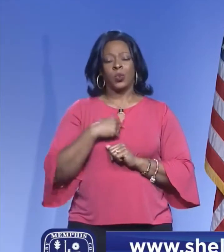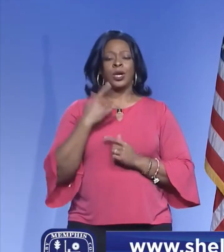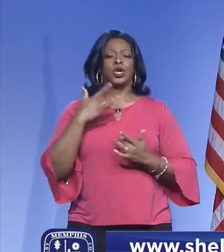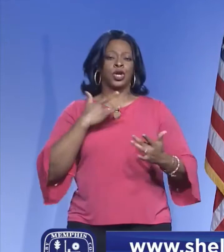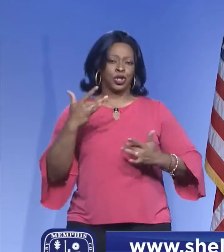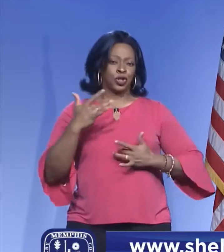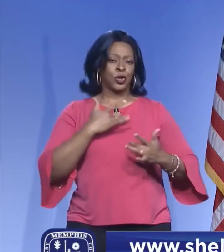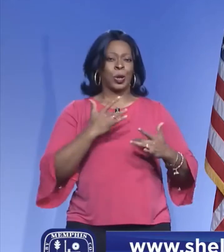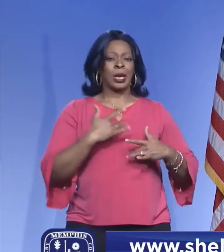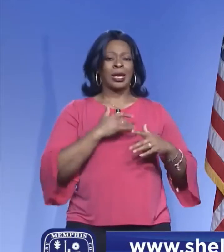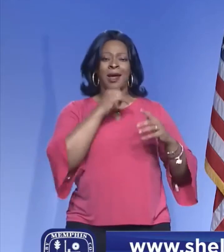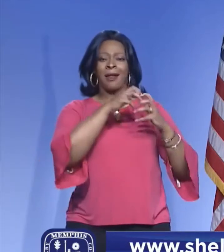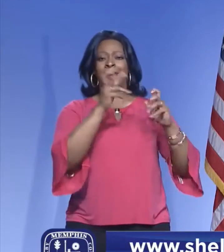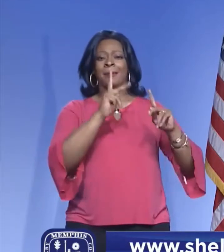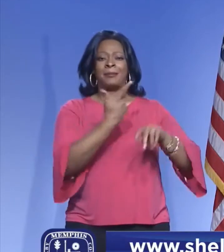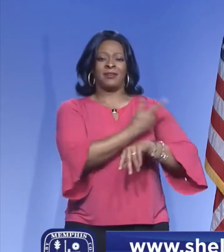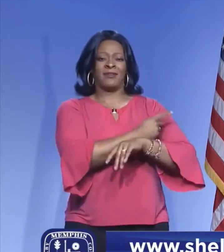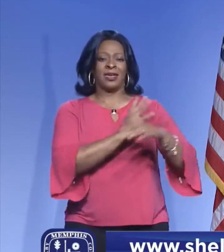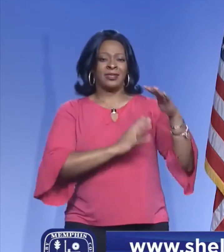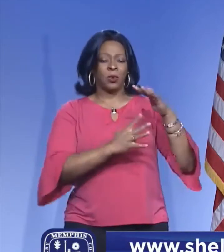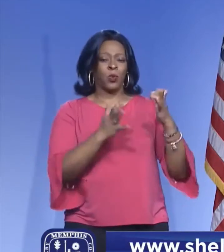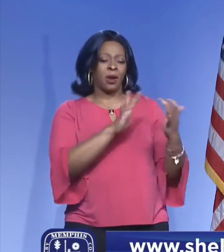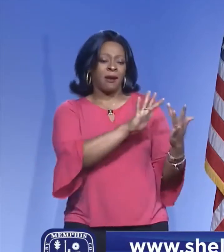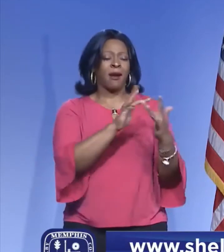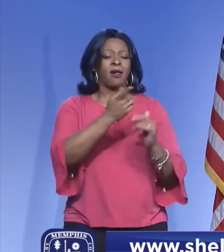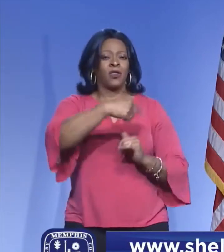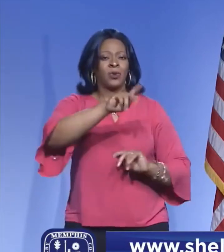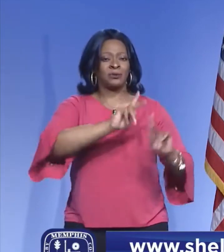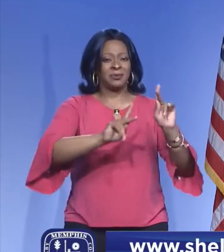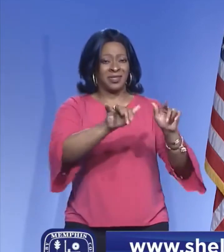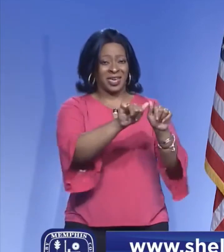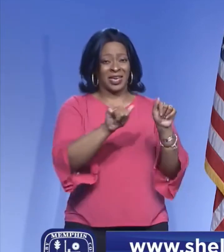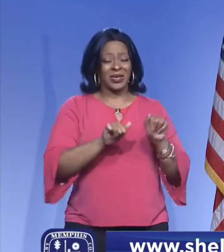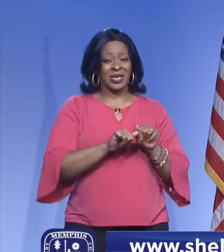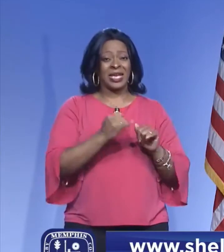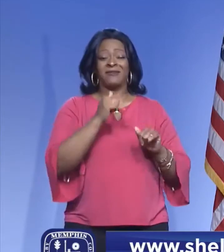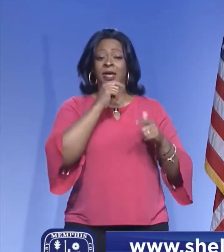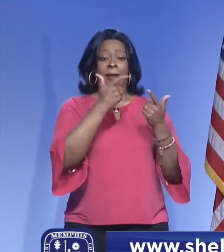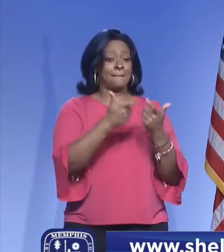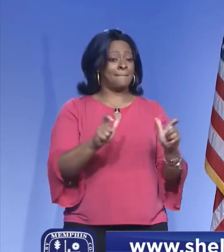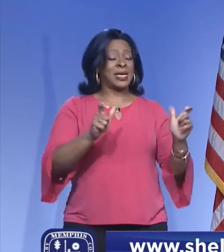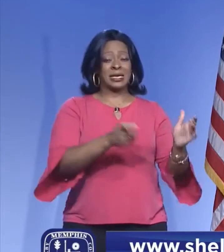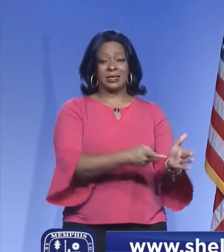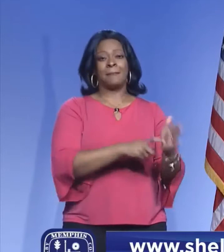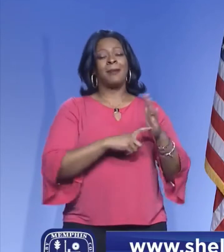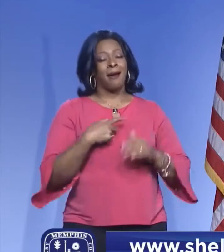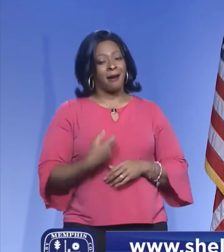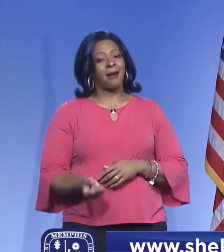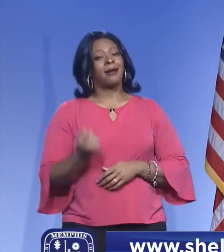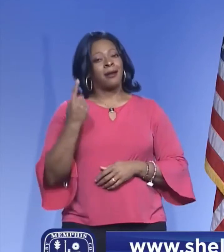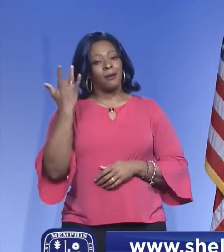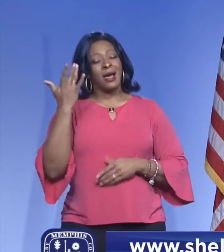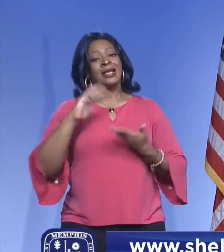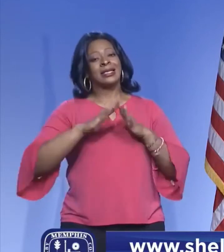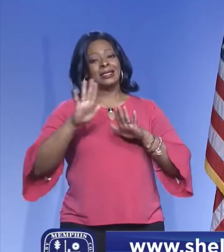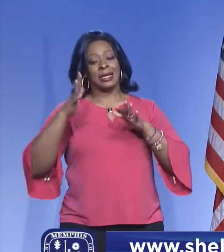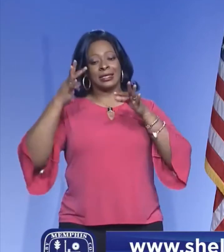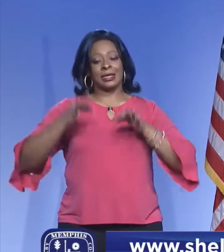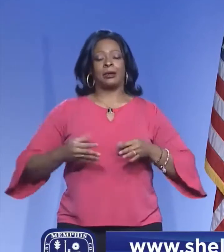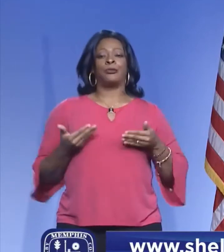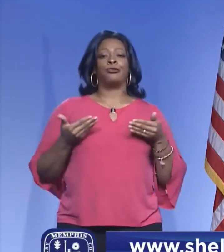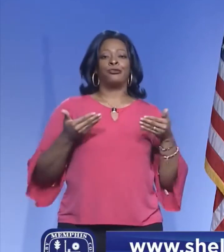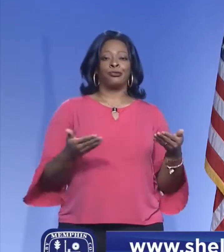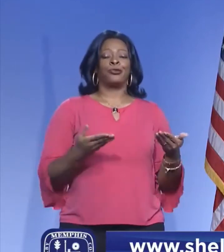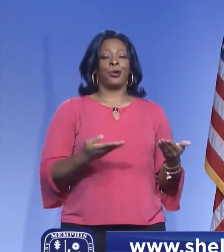and still want to reach people. But if there is not a demand, I understand why the city may make a choice to say